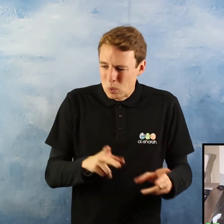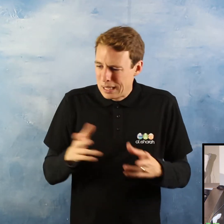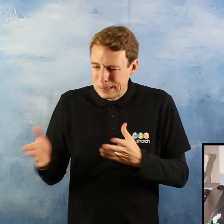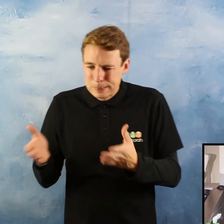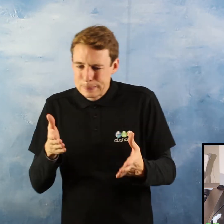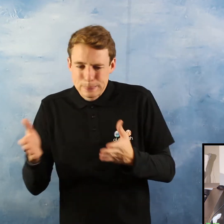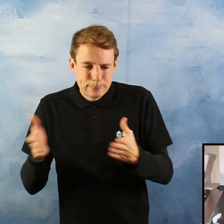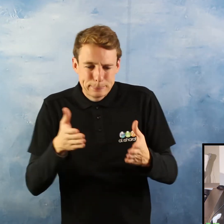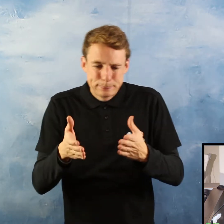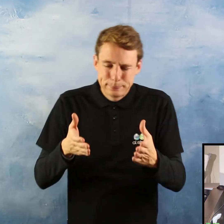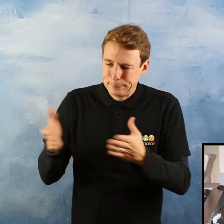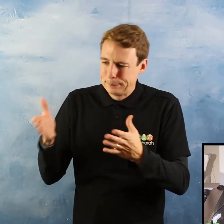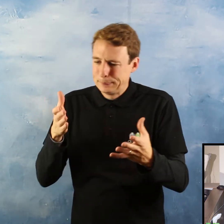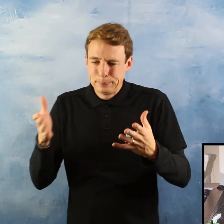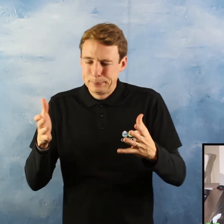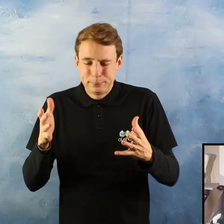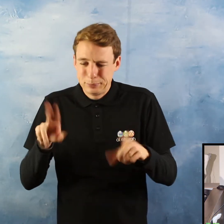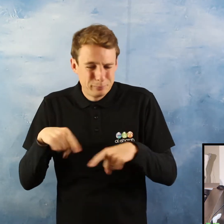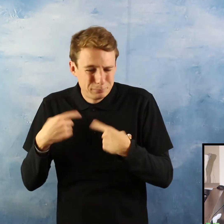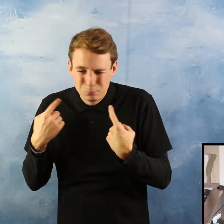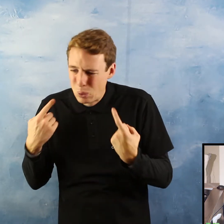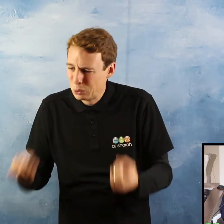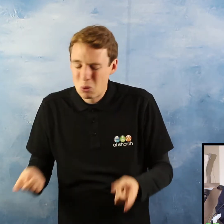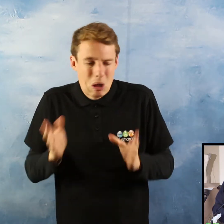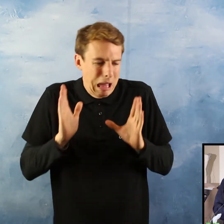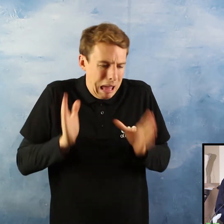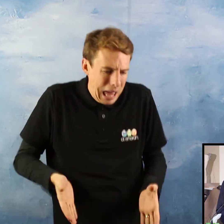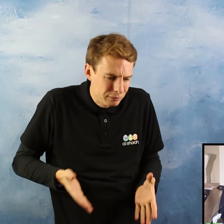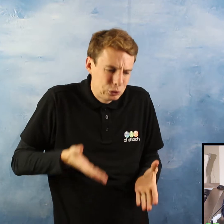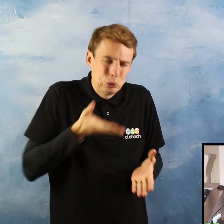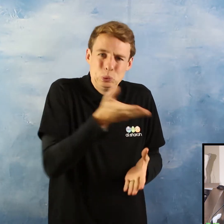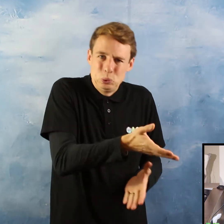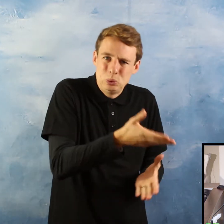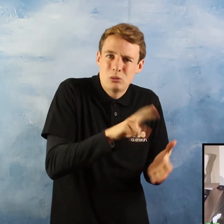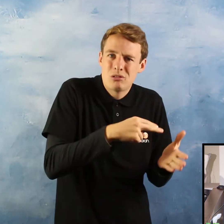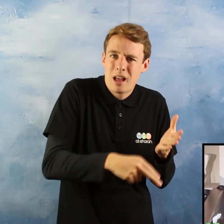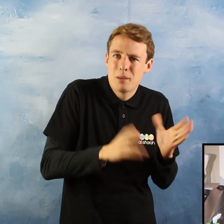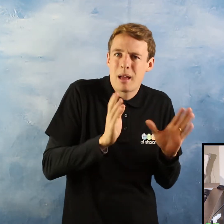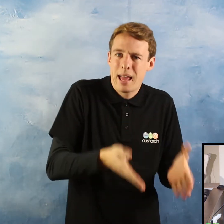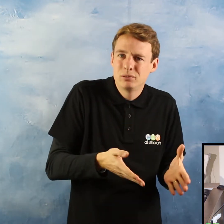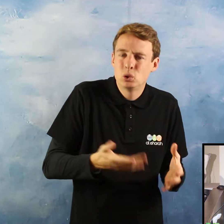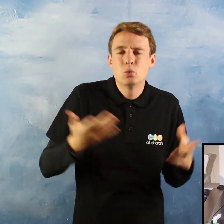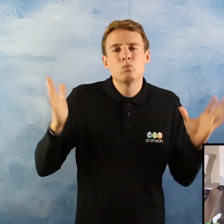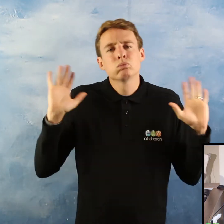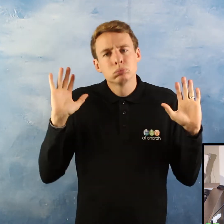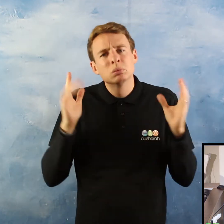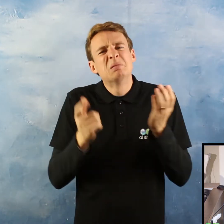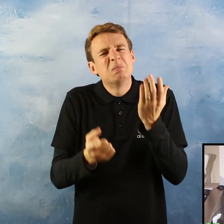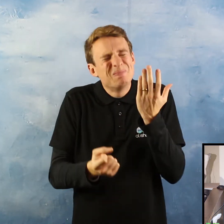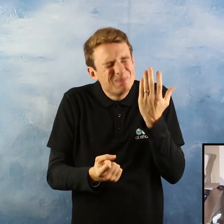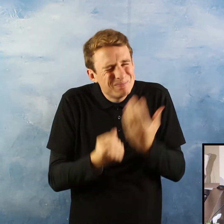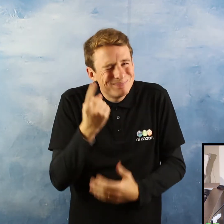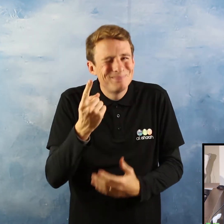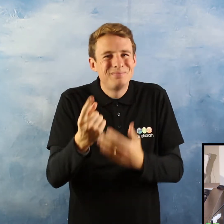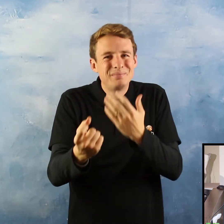way but to, exceed the limit. Occasion may come like that. Then Allah subhanahu wa